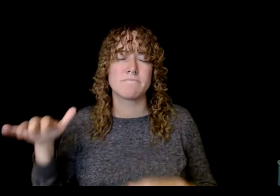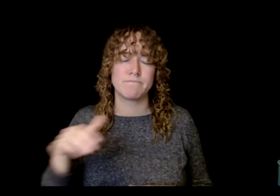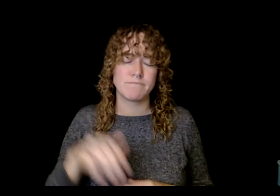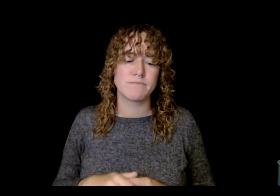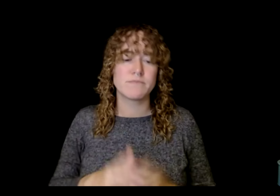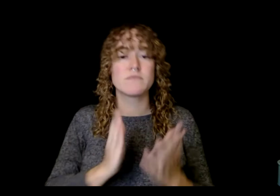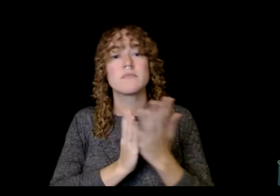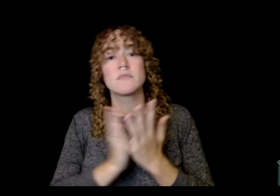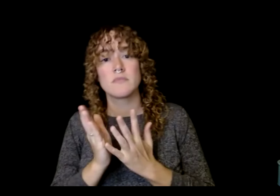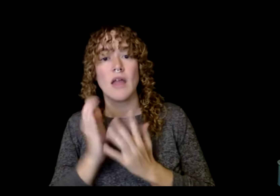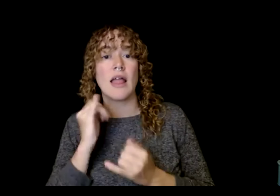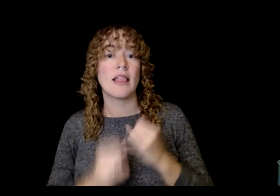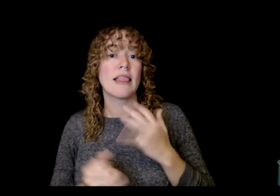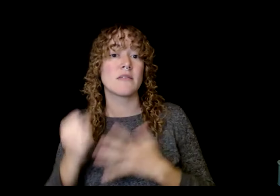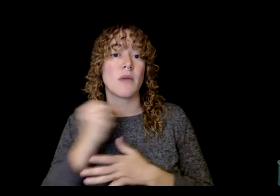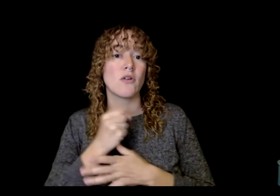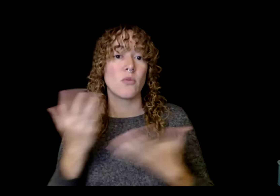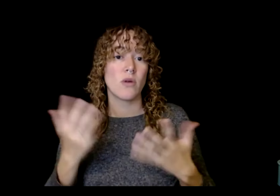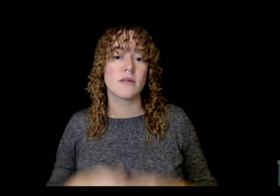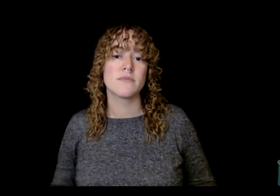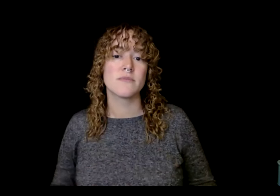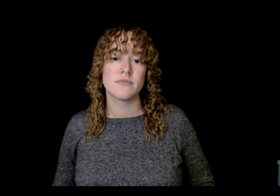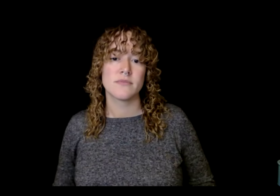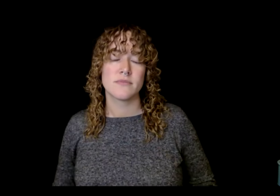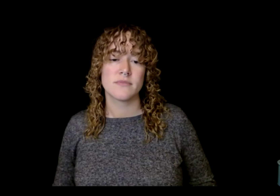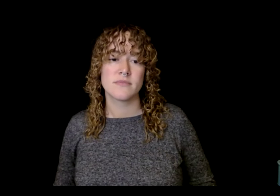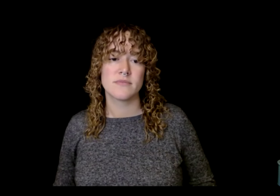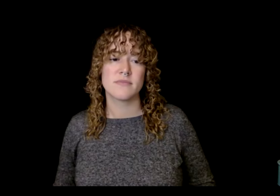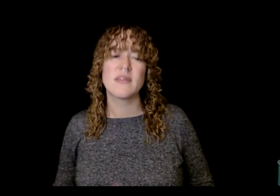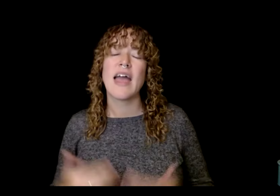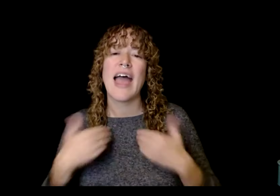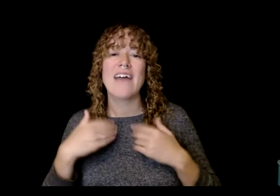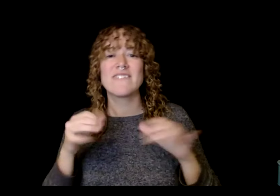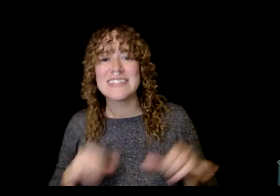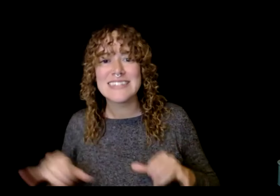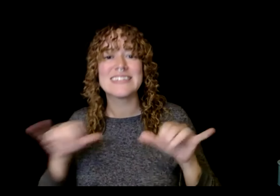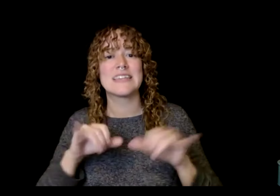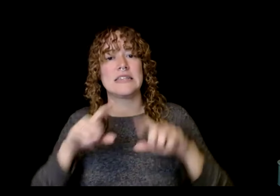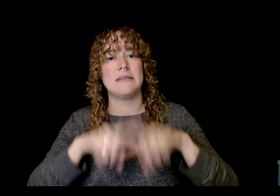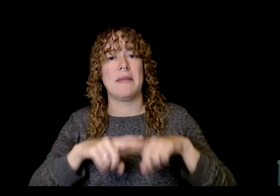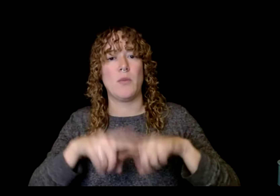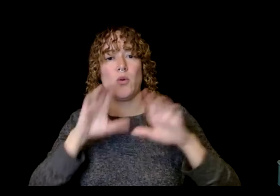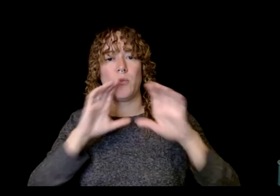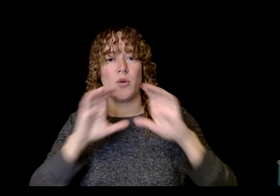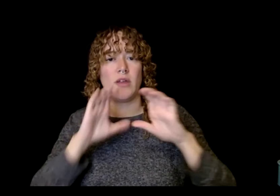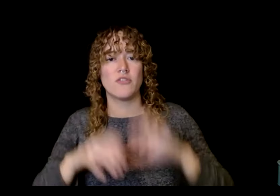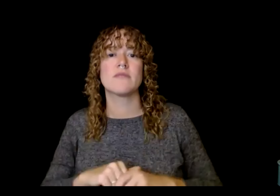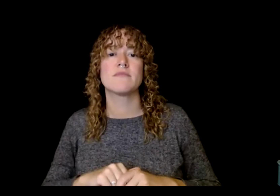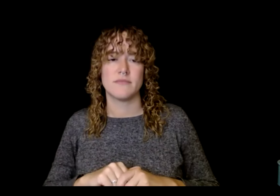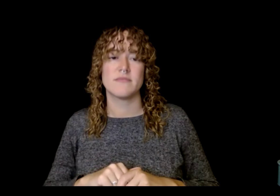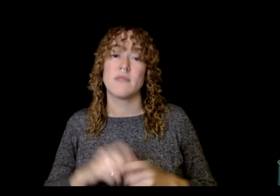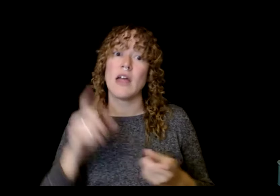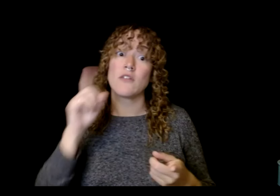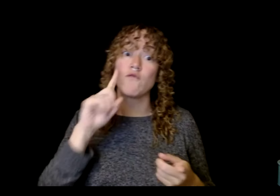the final priority is to produce consistent and reliable communications to both